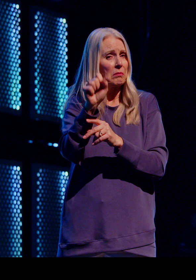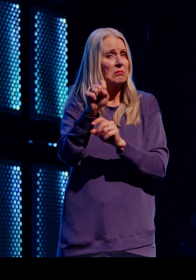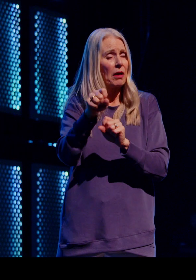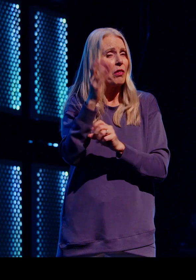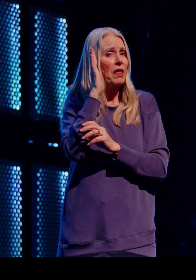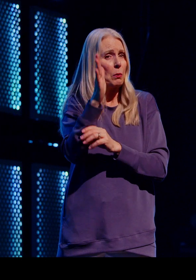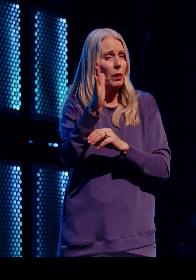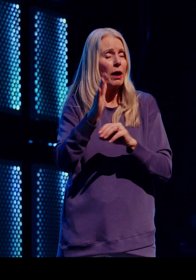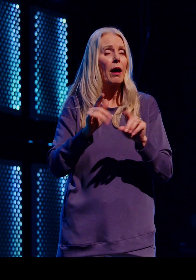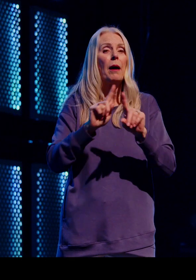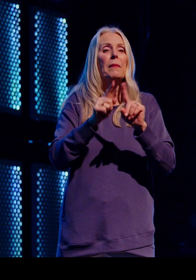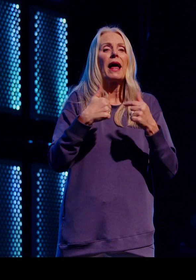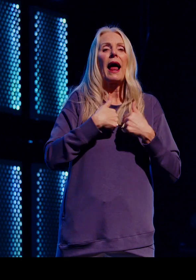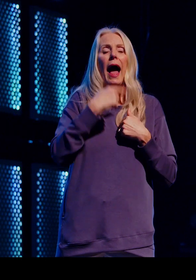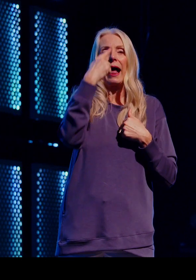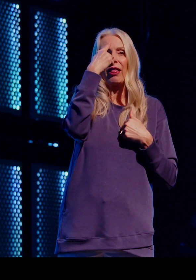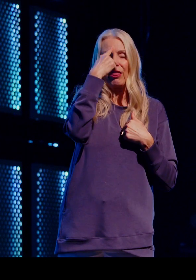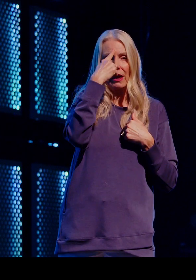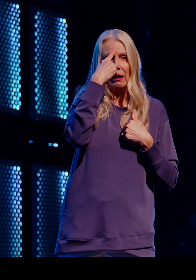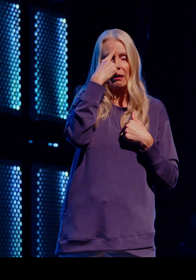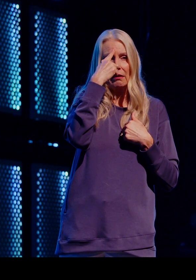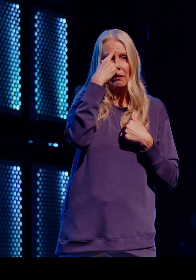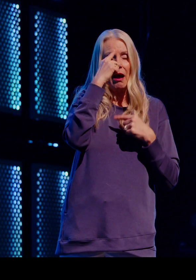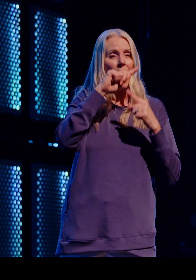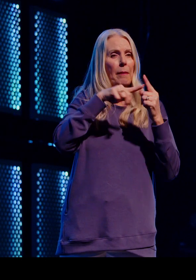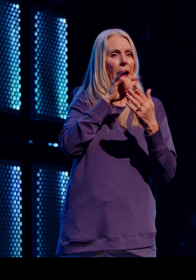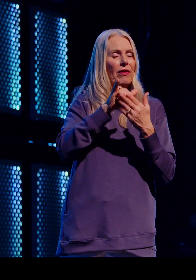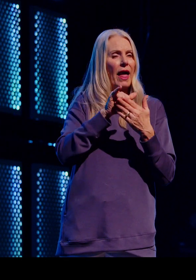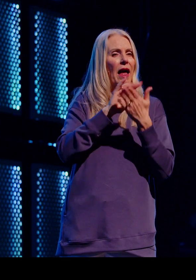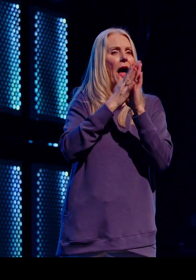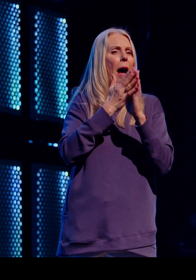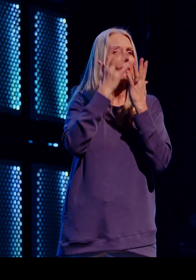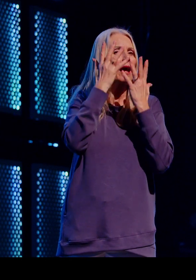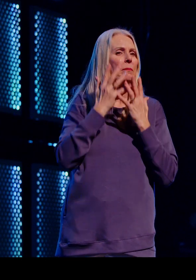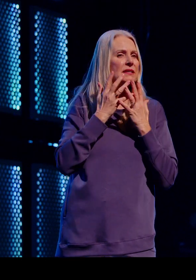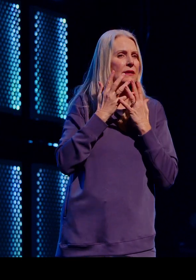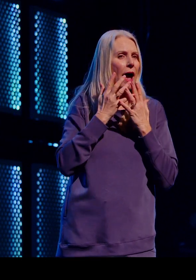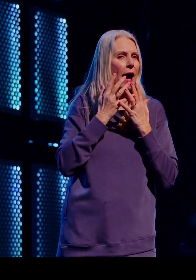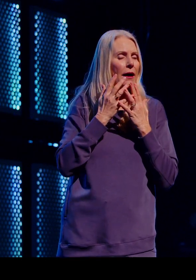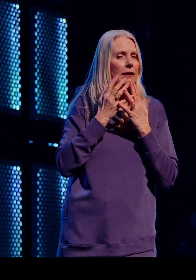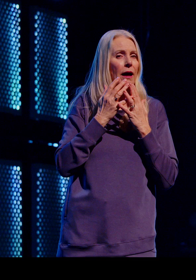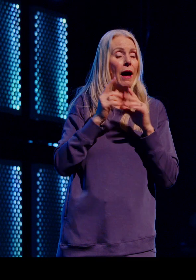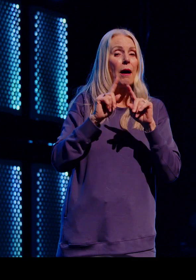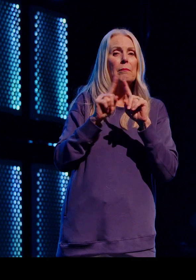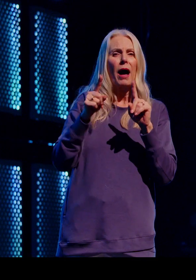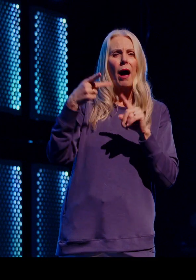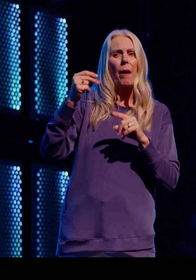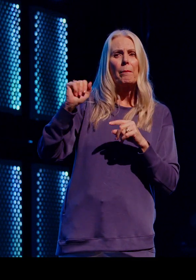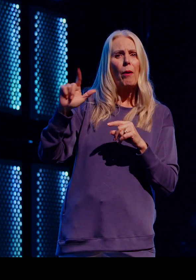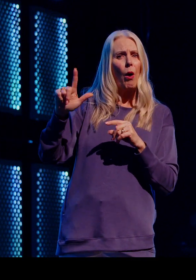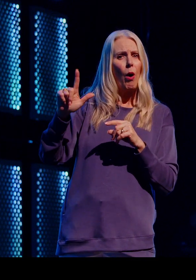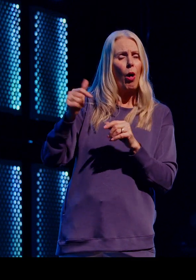And when I think, I get sad. But I also think that the Apostle Paul was sad too